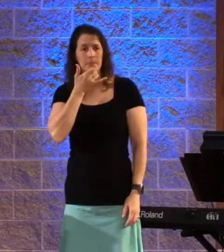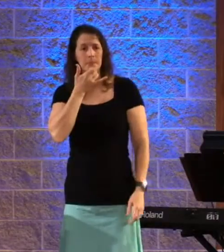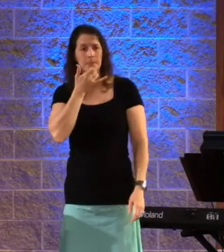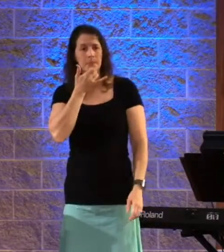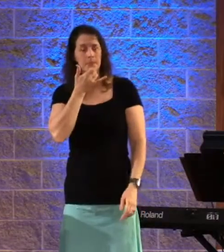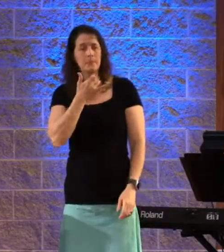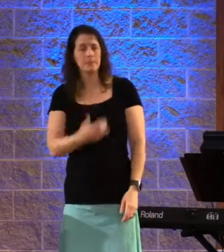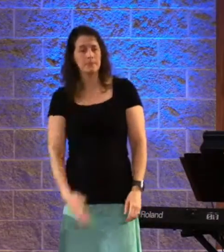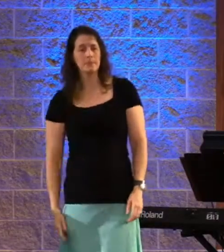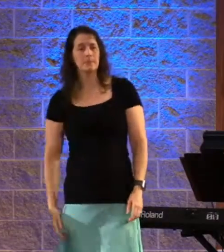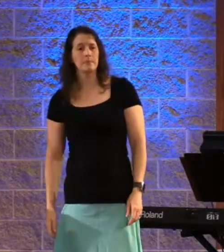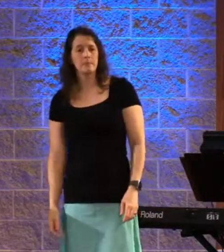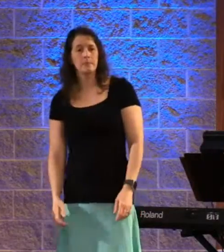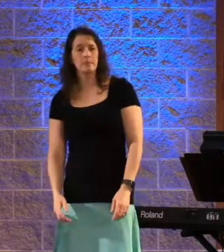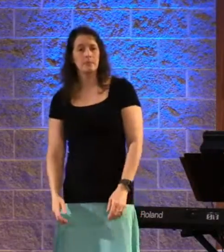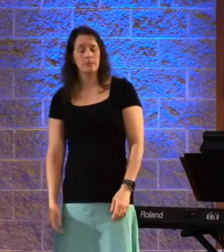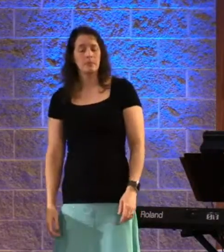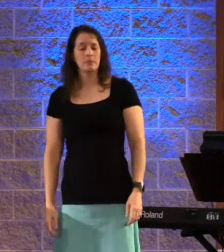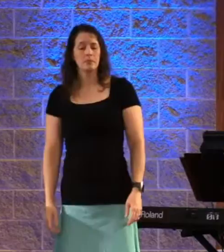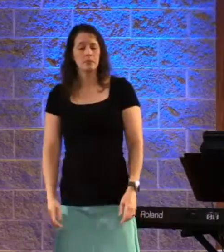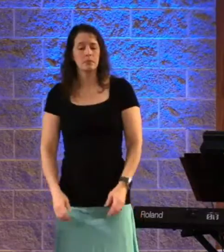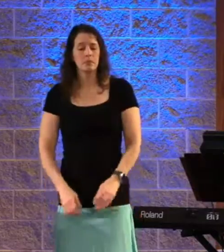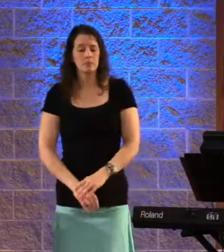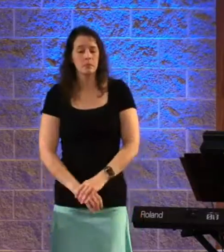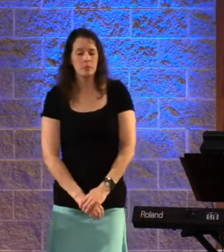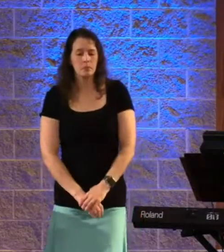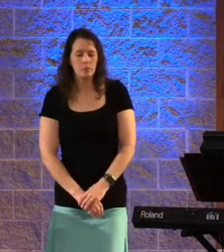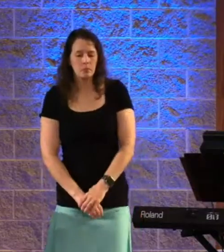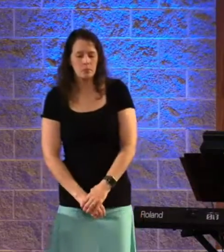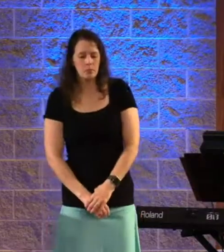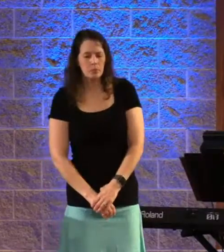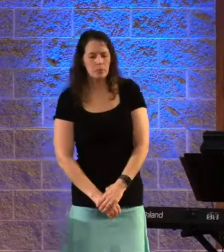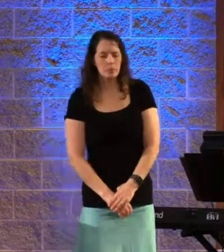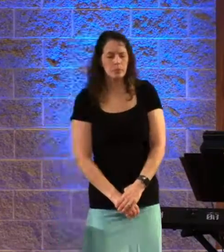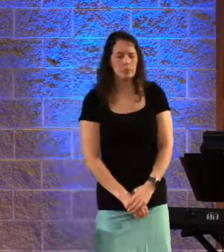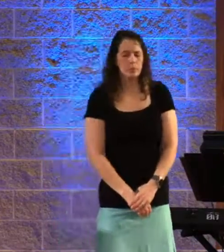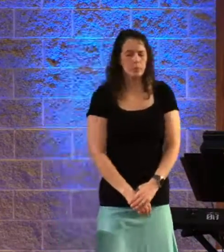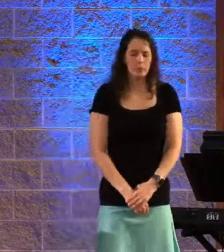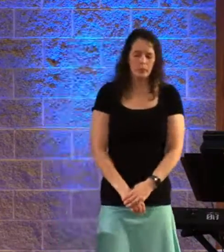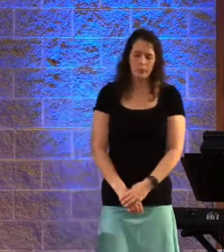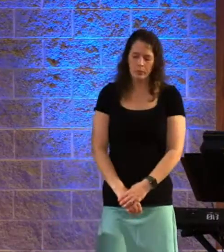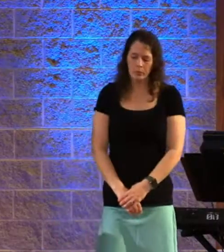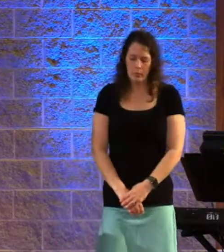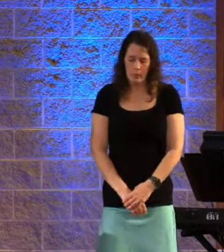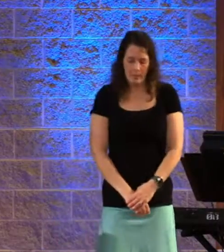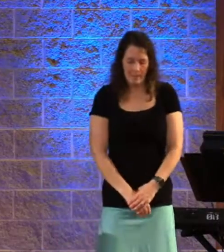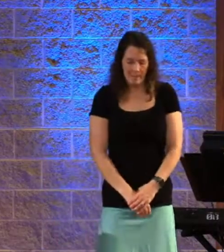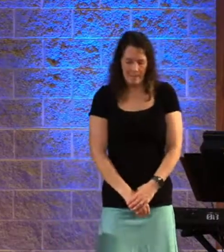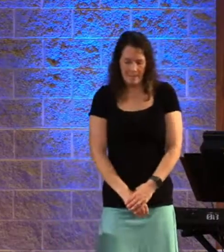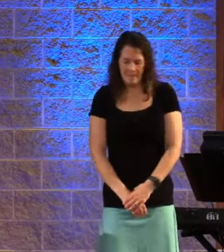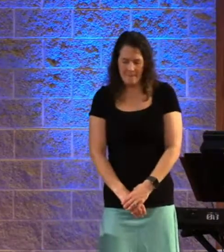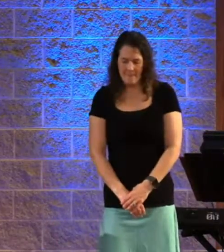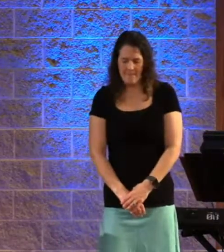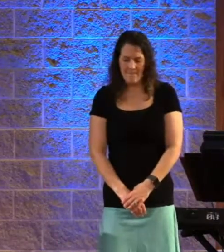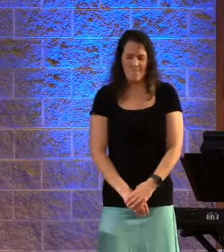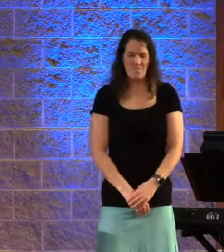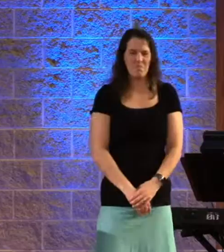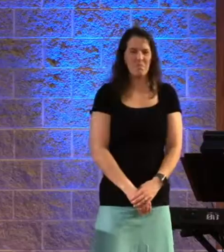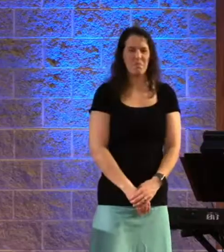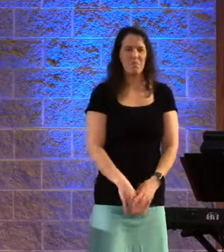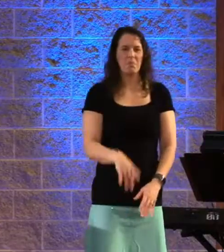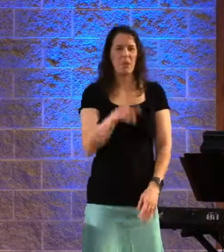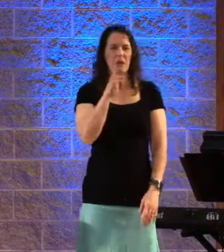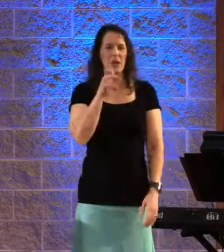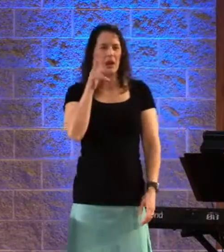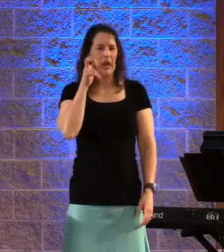divorce. I'll bet You're not going to hear the kind of stuff that I talked about